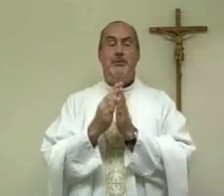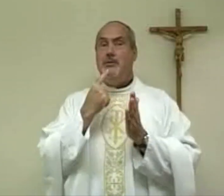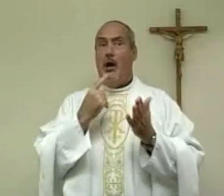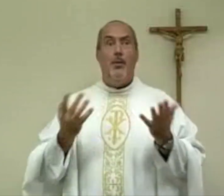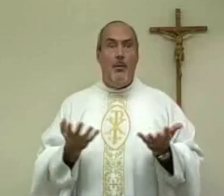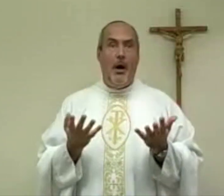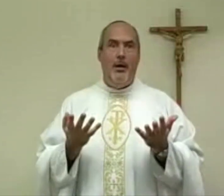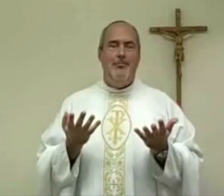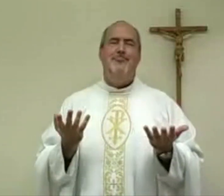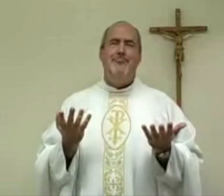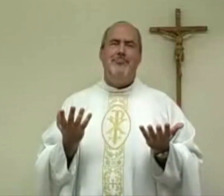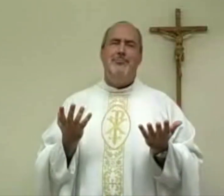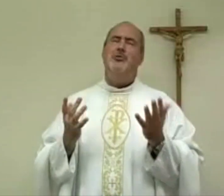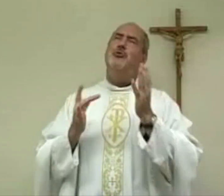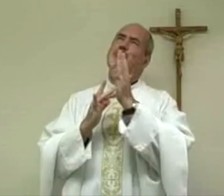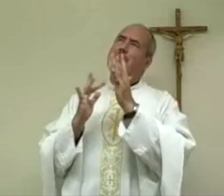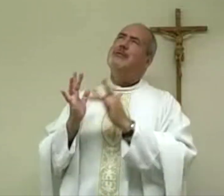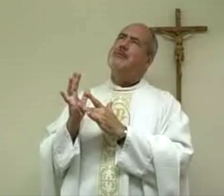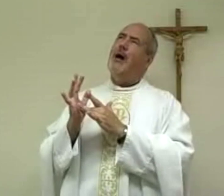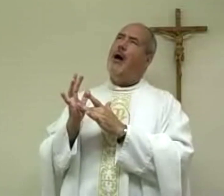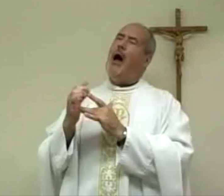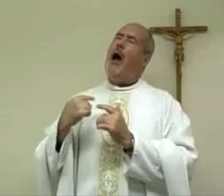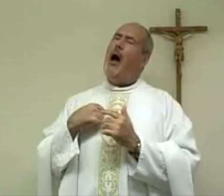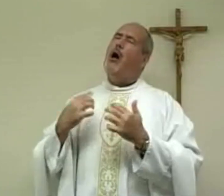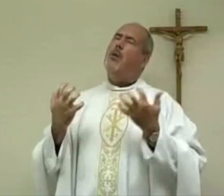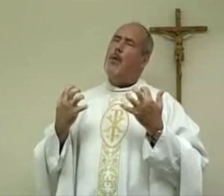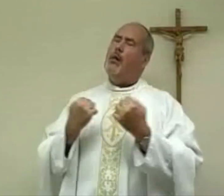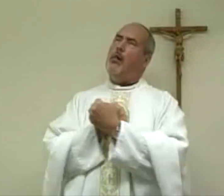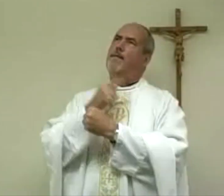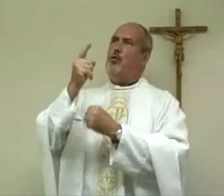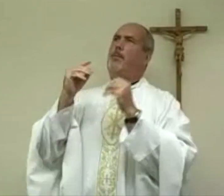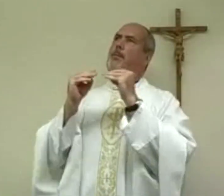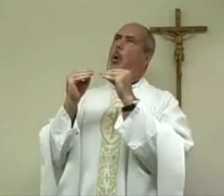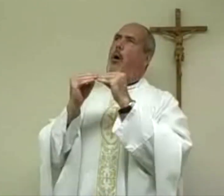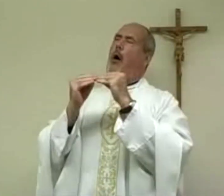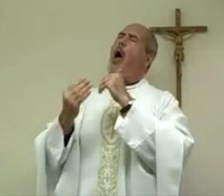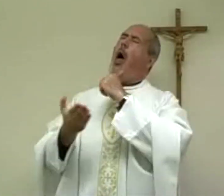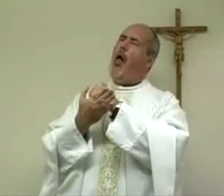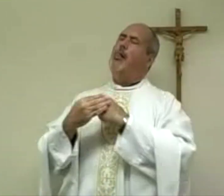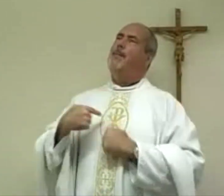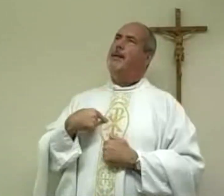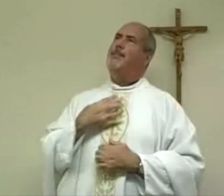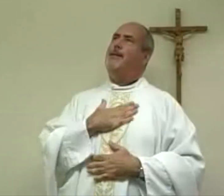So I invite us all this week to ask Jesus and say, I want to love you more.